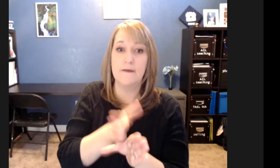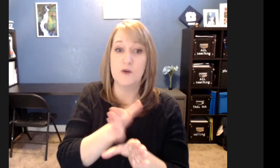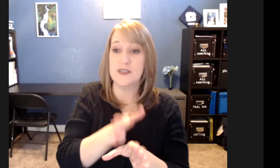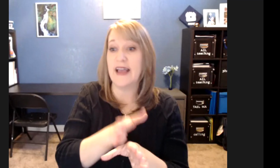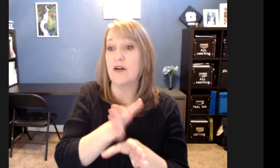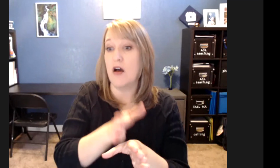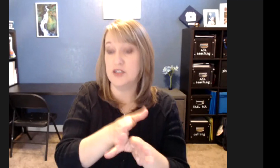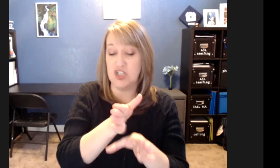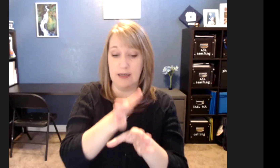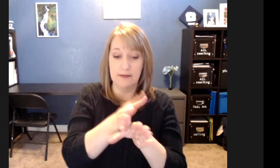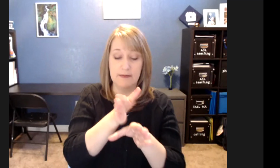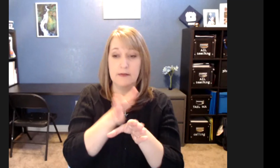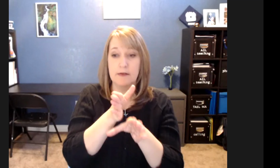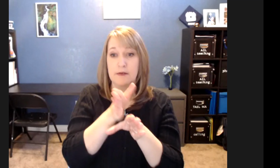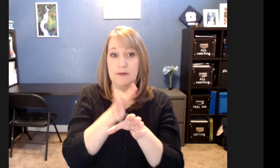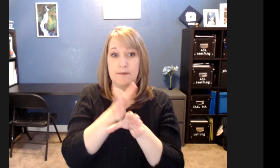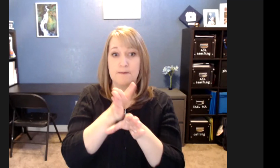for psychology.